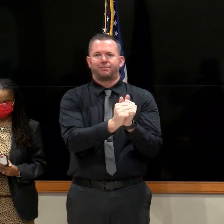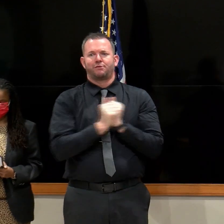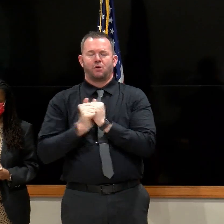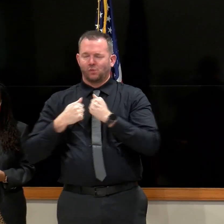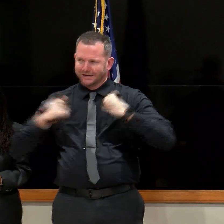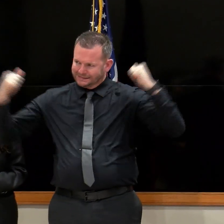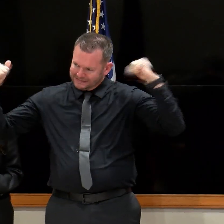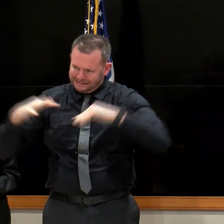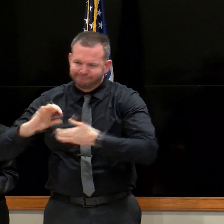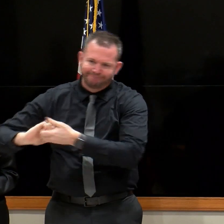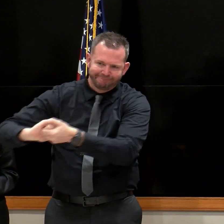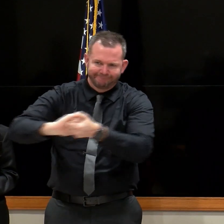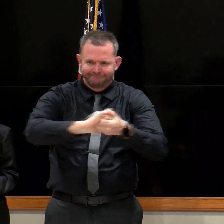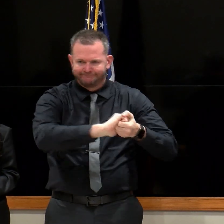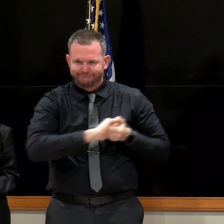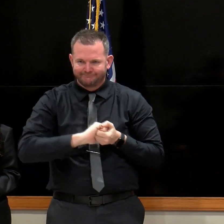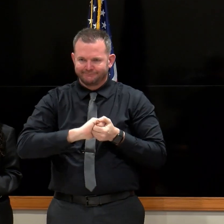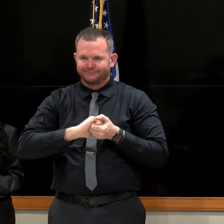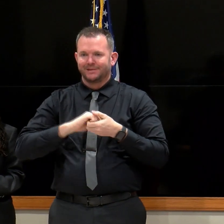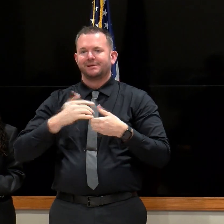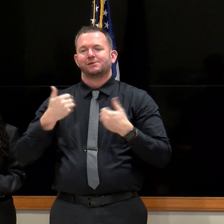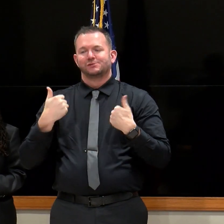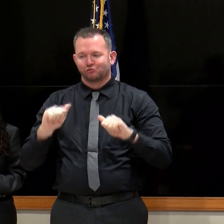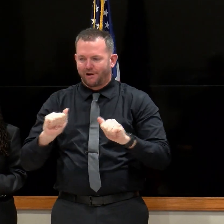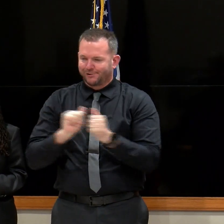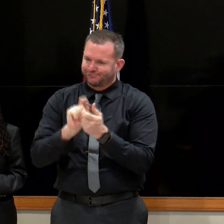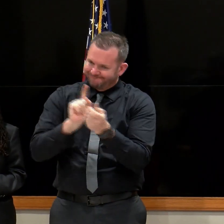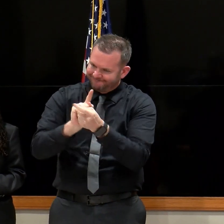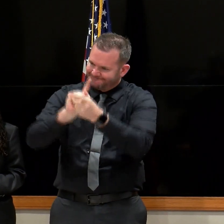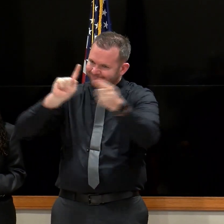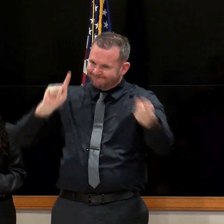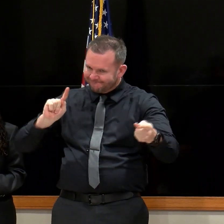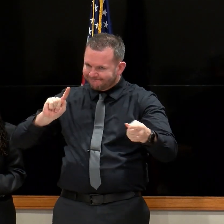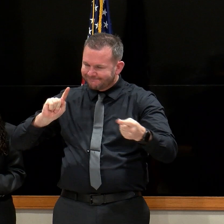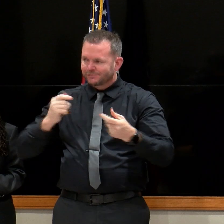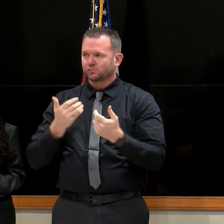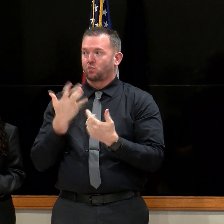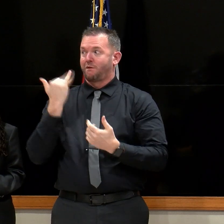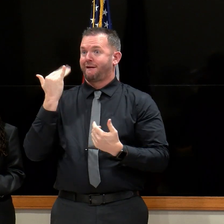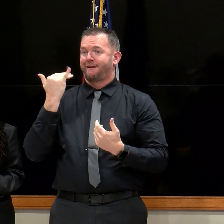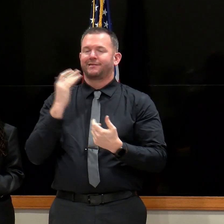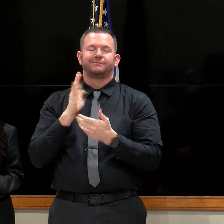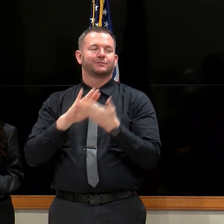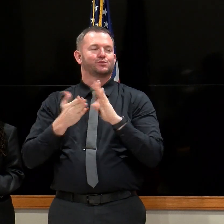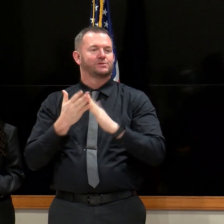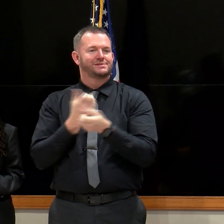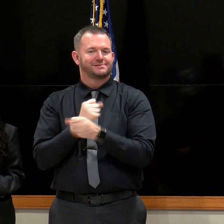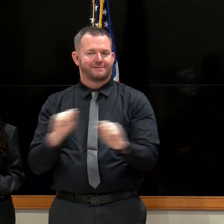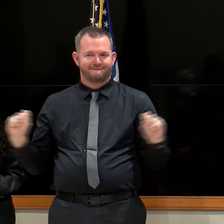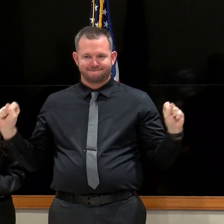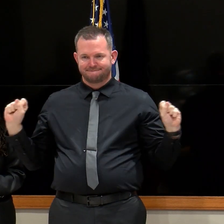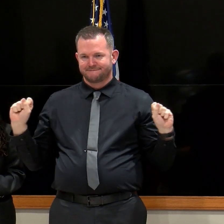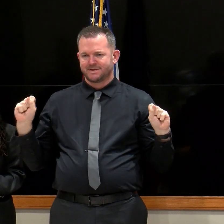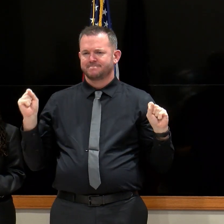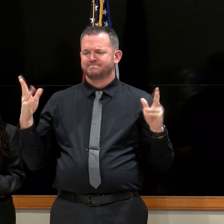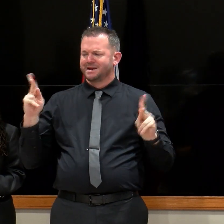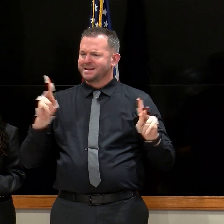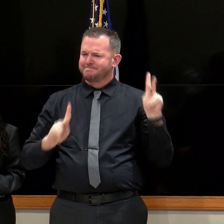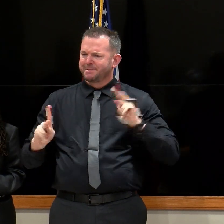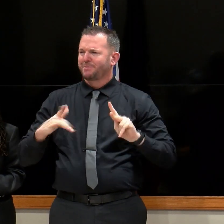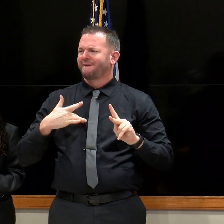safe. So many people are hurting right now, grieving their loved ones, struggling to pay the